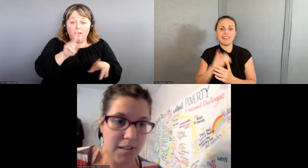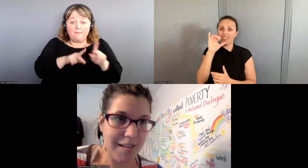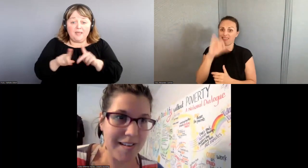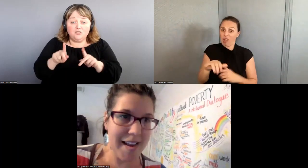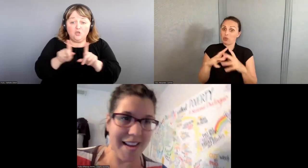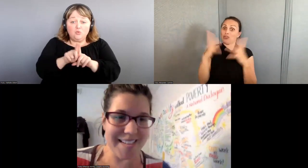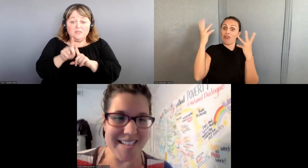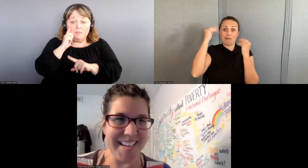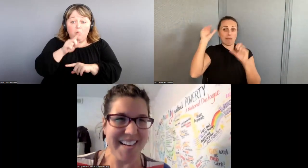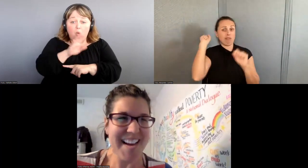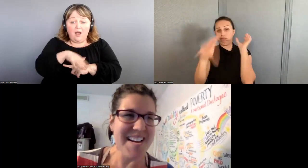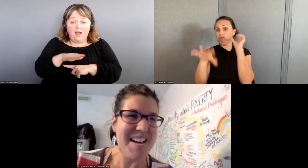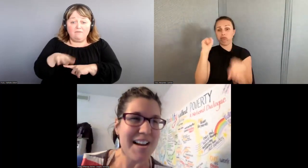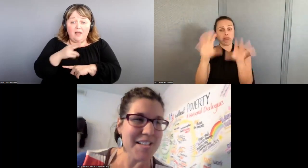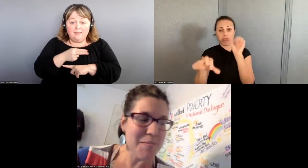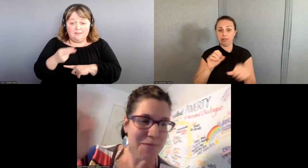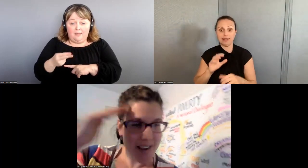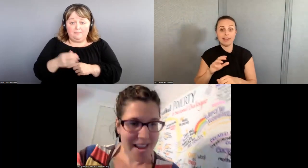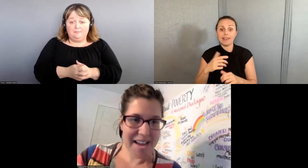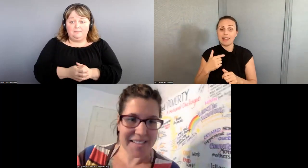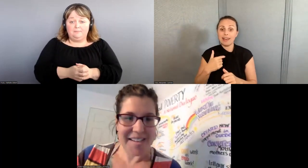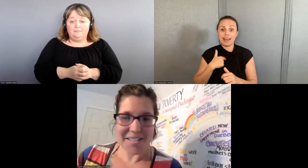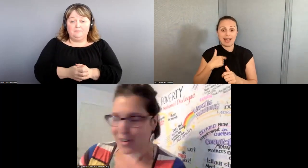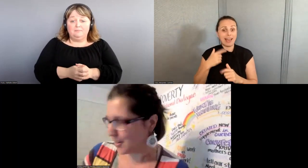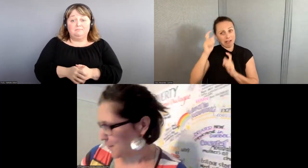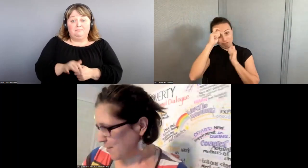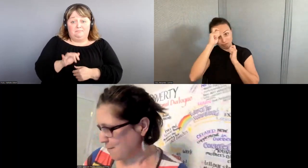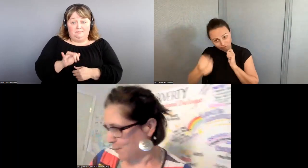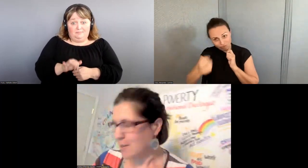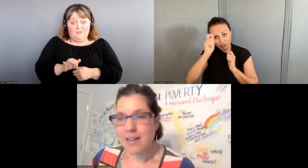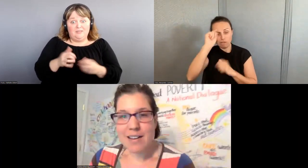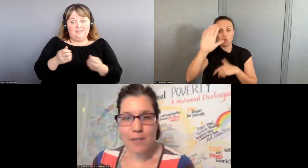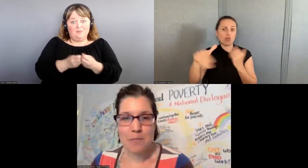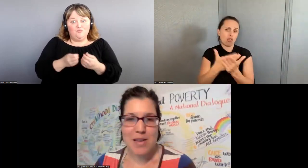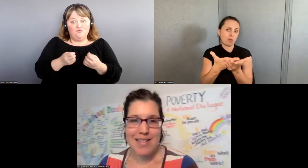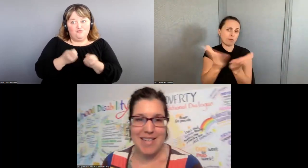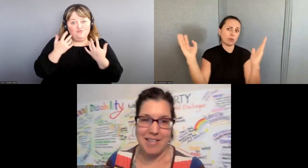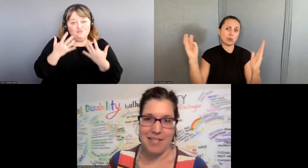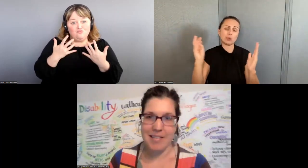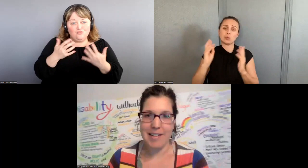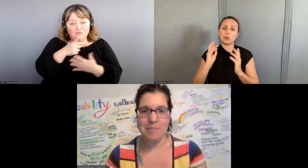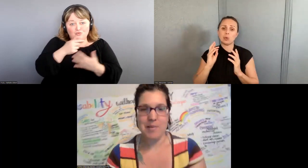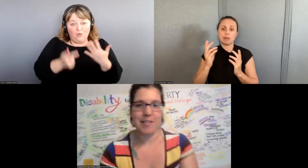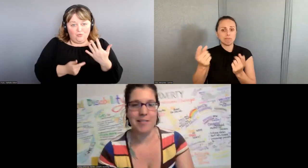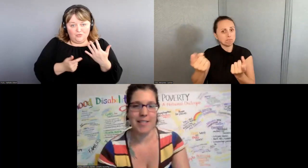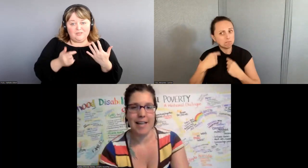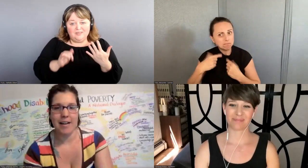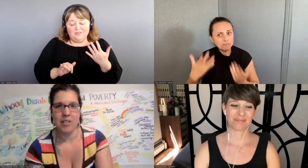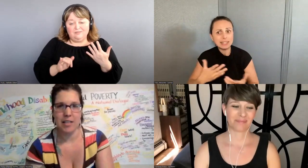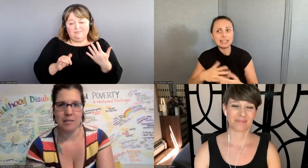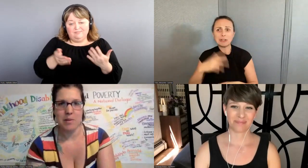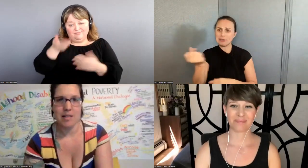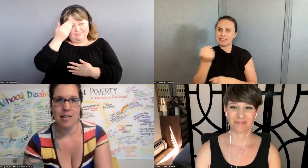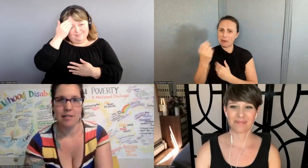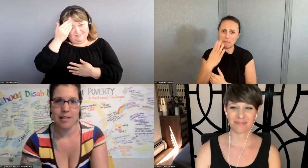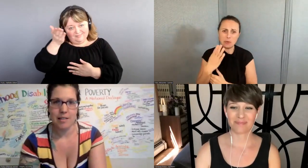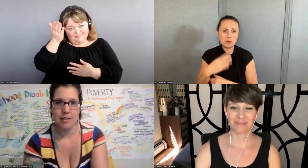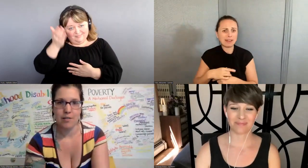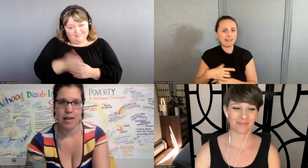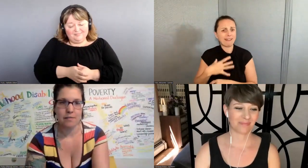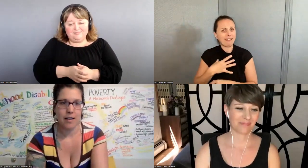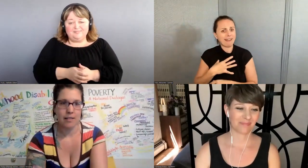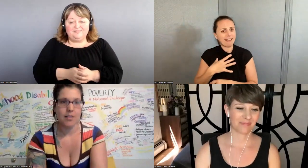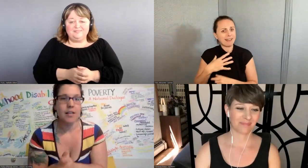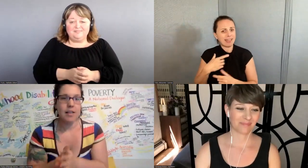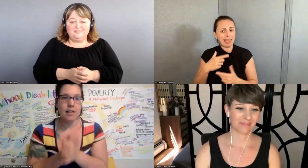lot, and a tip of my hat to all of you for being here on a Saturday, and just like being here in your